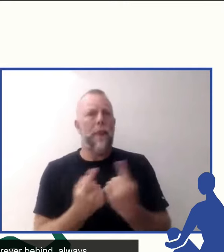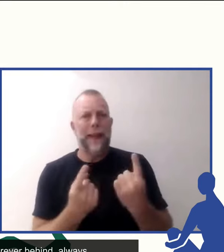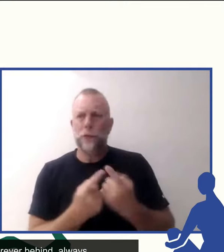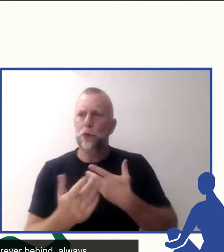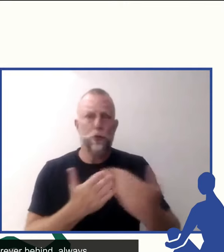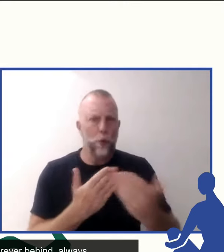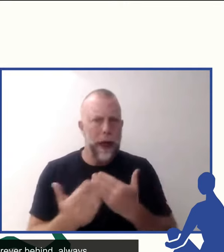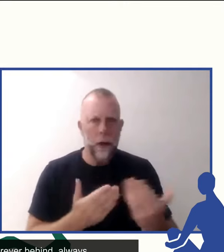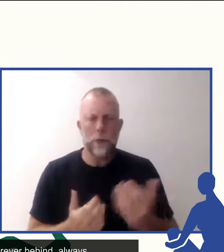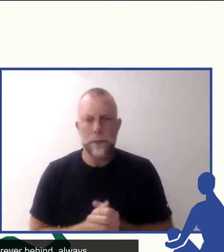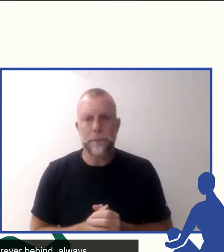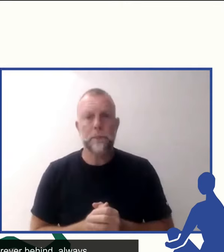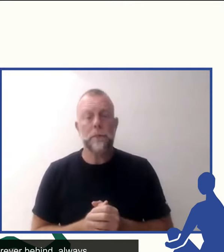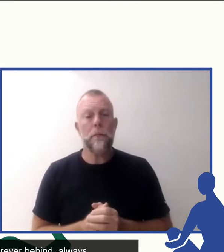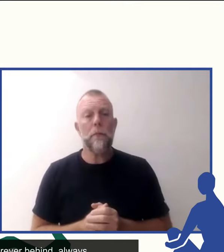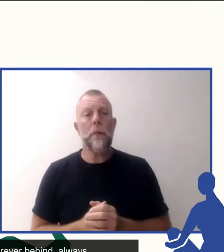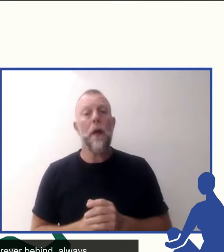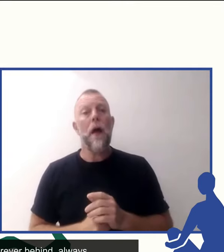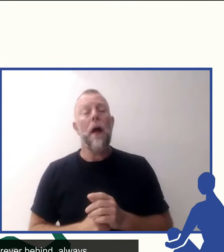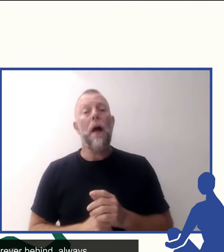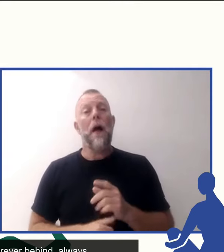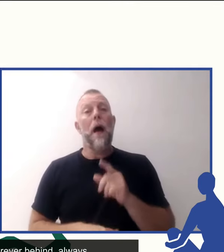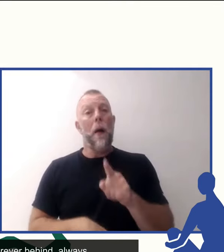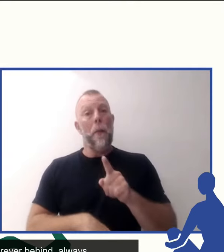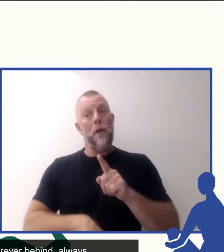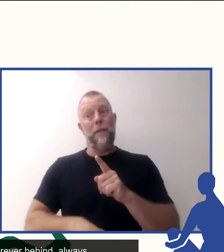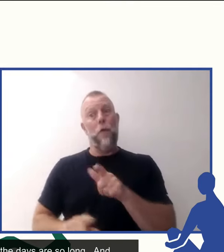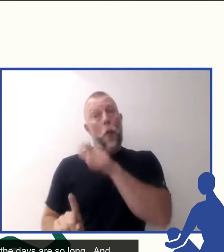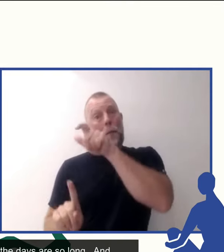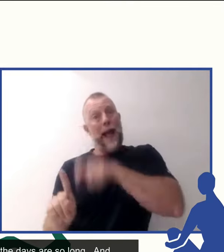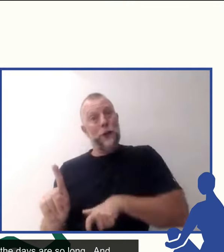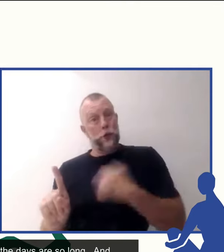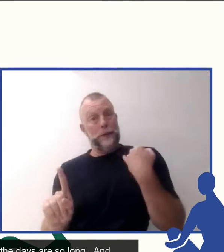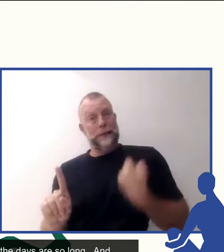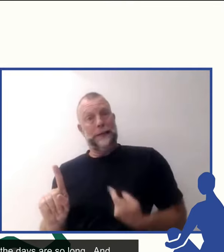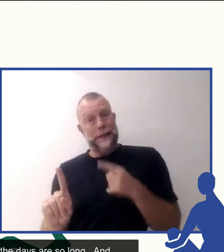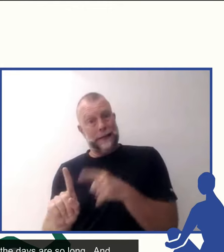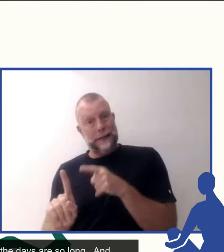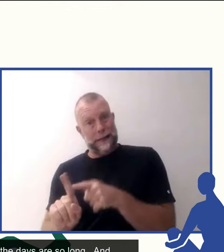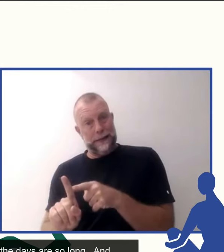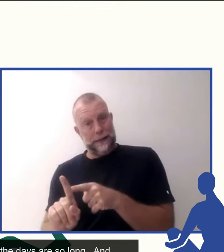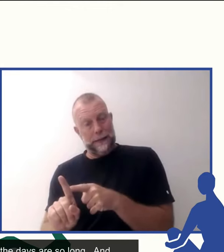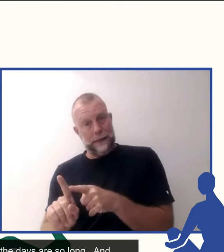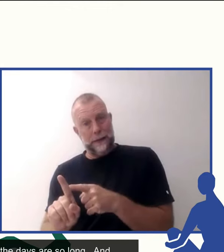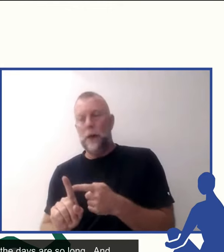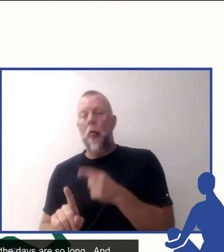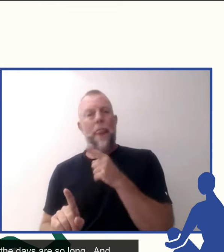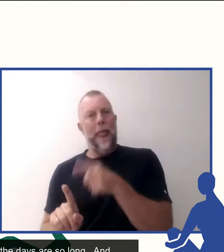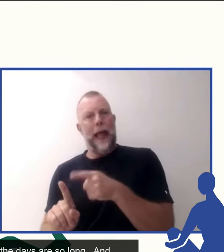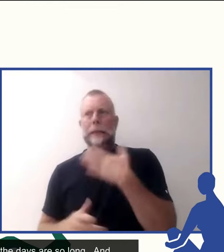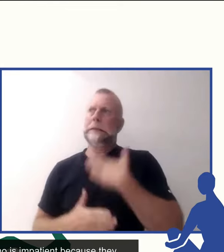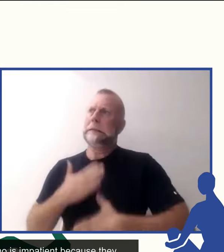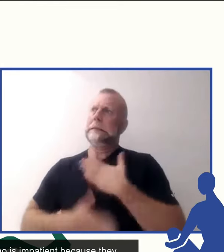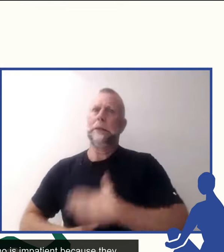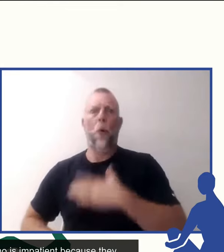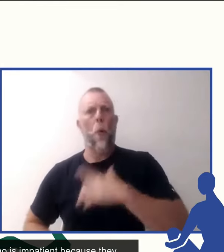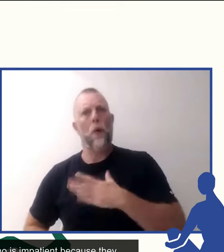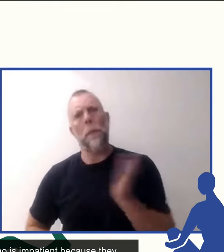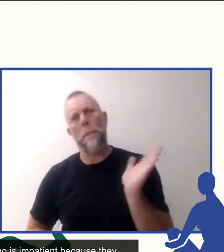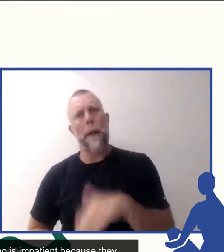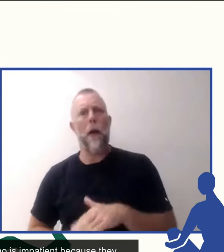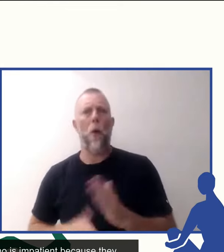so long. And between the time of the patient who is impatient because they want to go home, they want to already